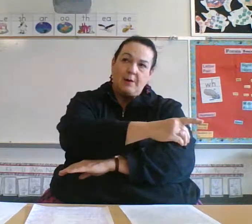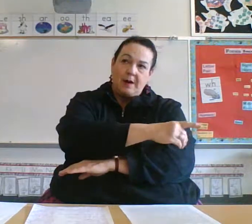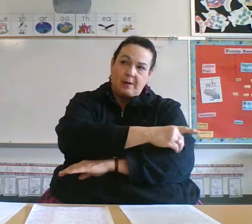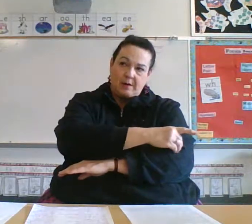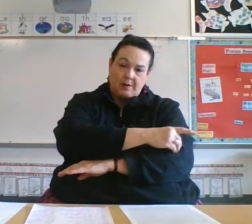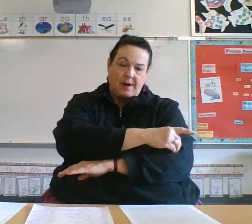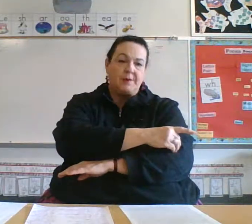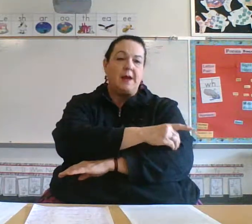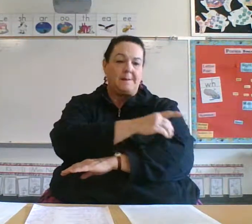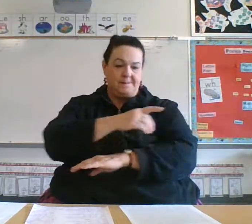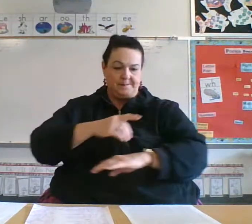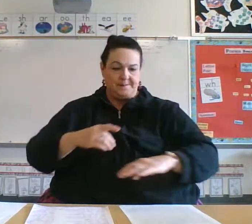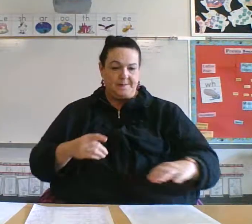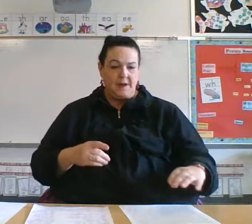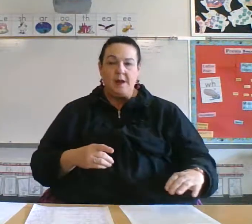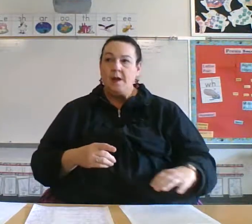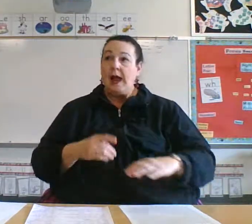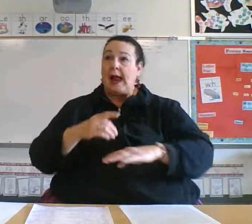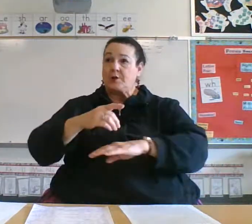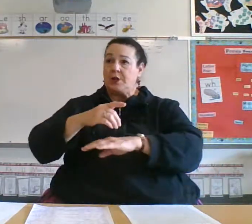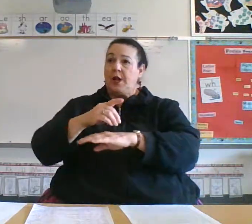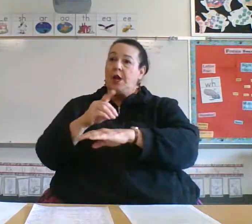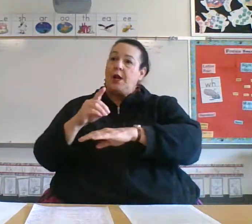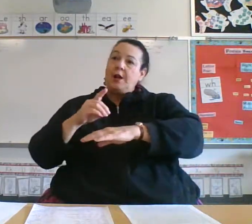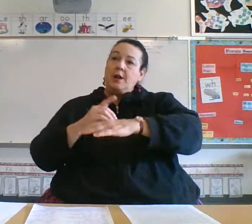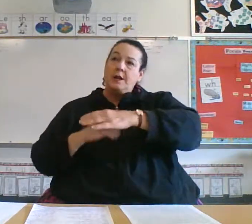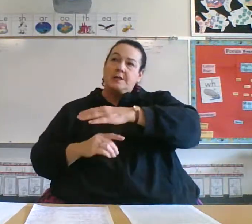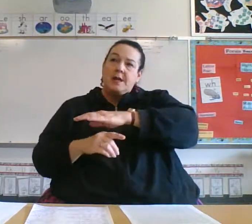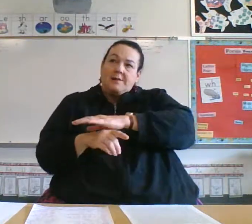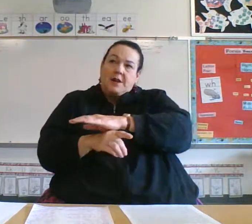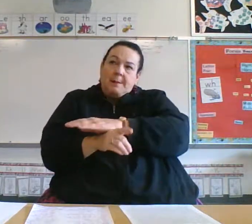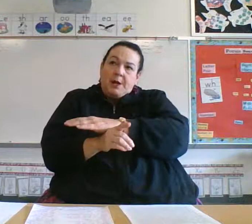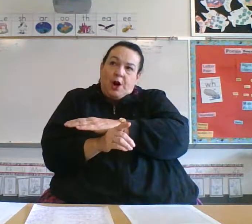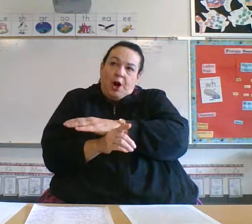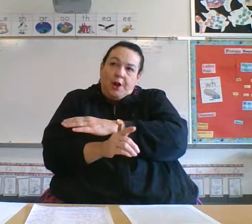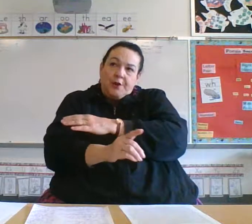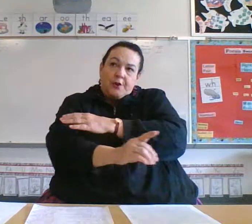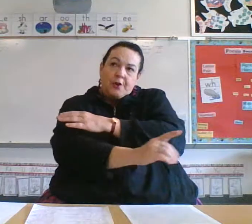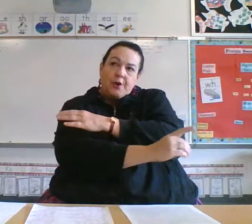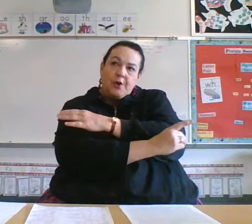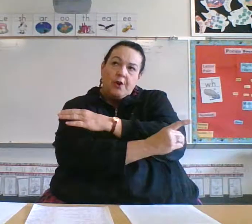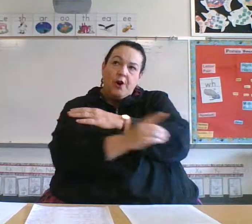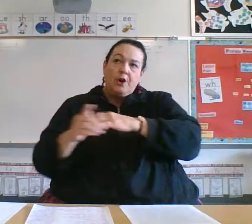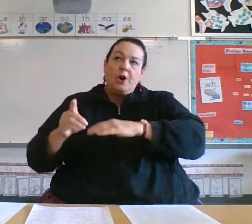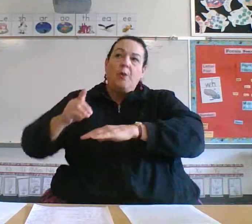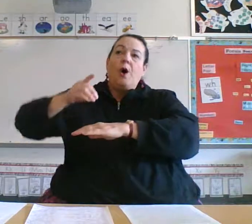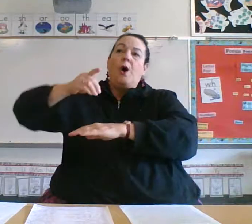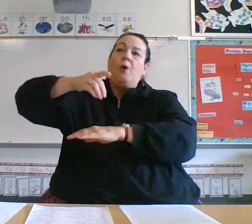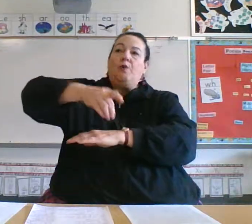and around. Yeah. Actually, instead of coming under, go over.